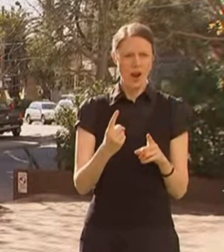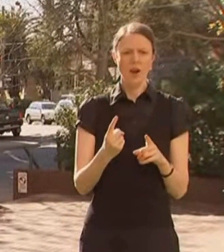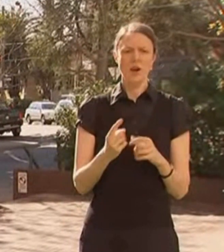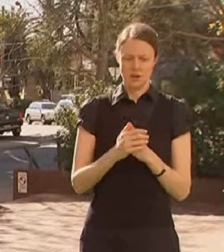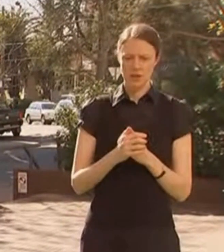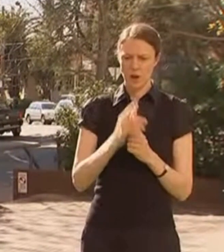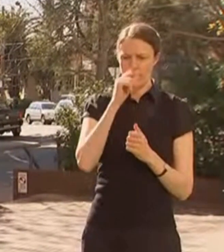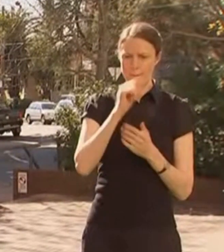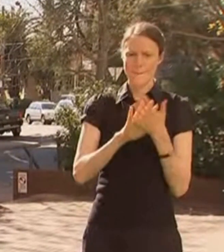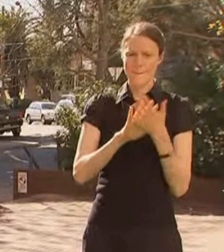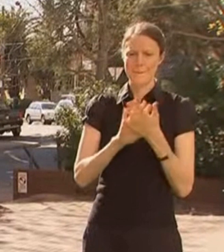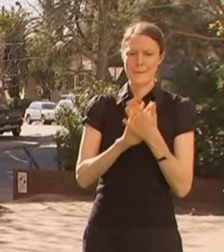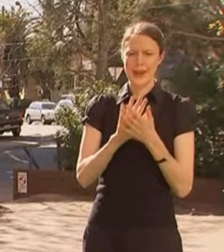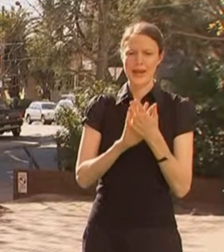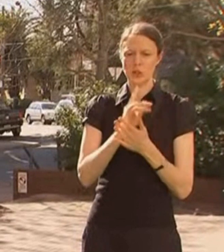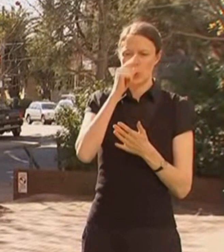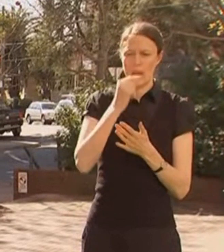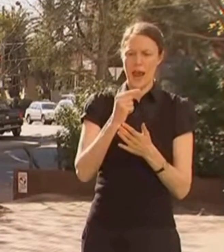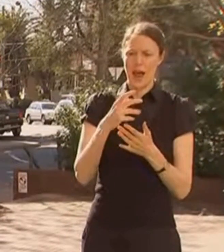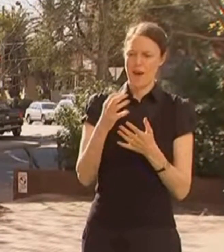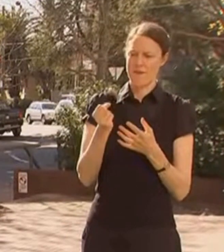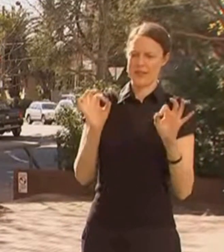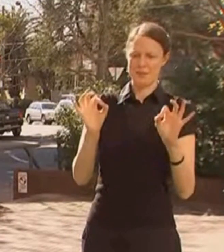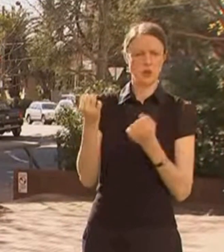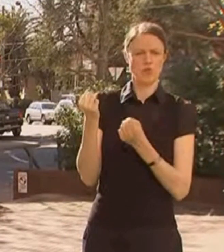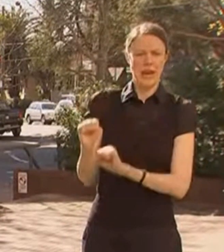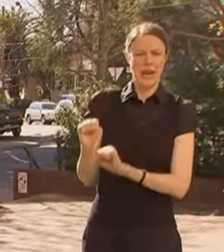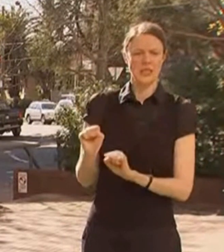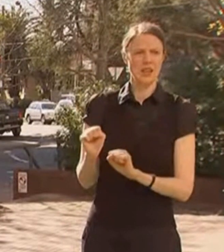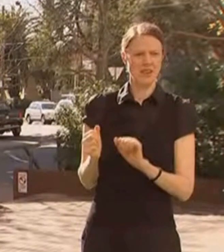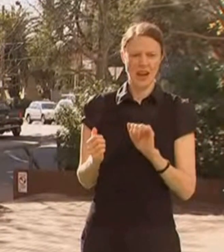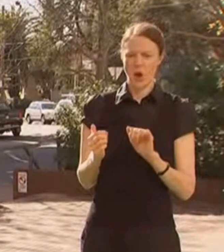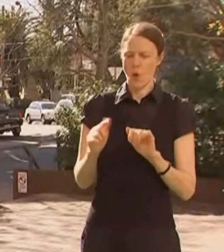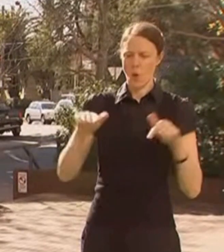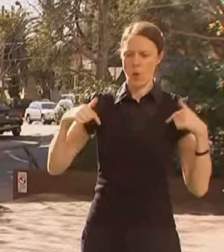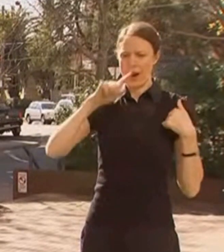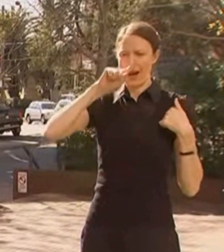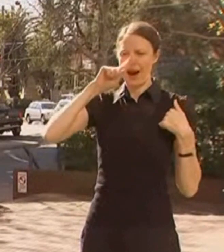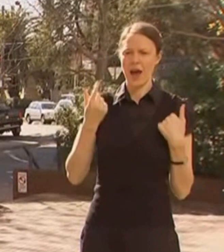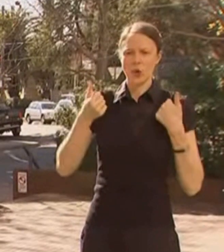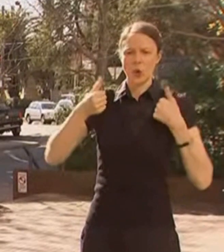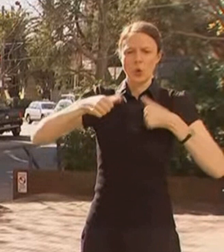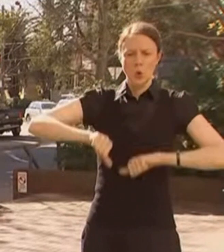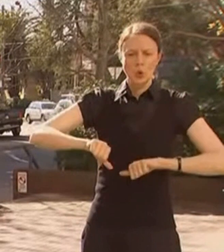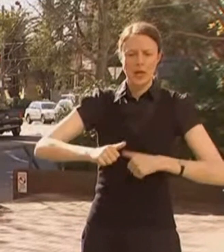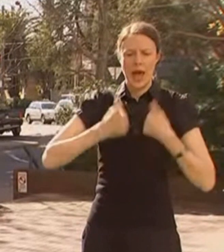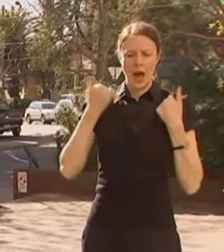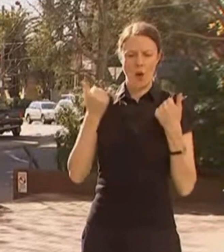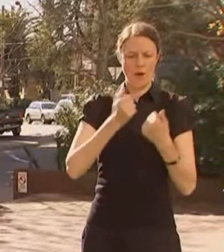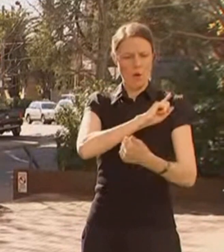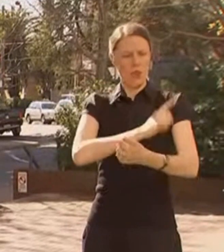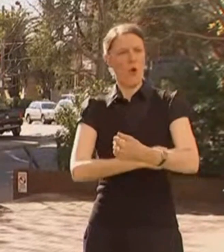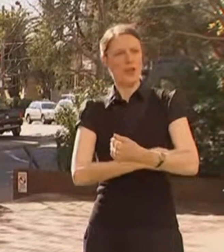Yeah, thanks. In terms of protests are lawful in New South Wales. Protesters, if they submit